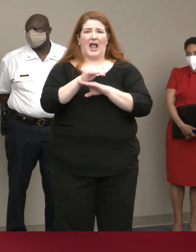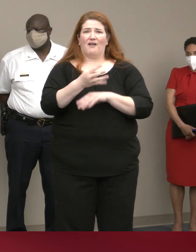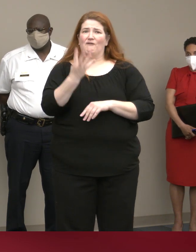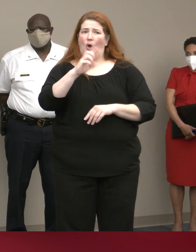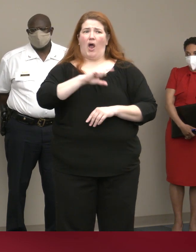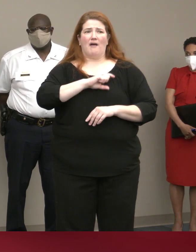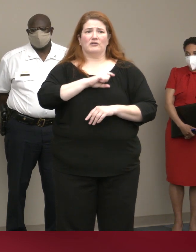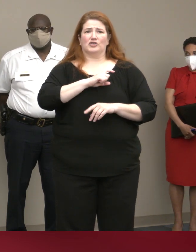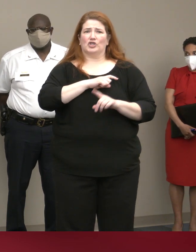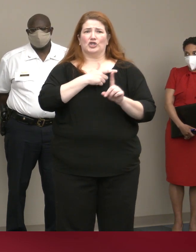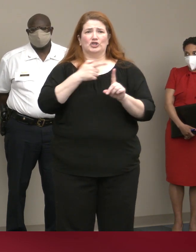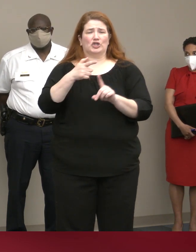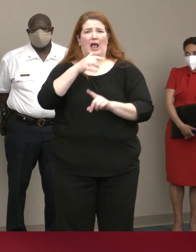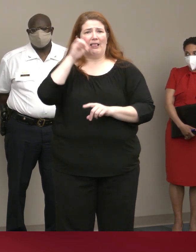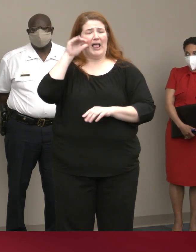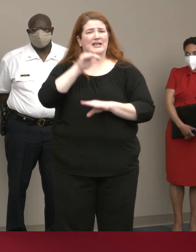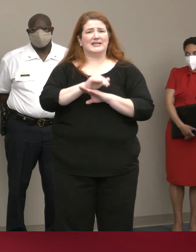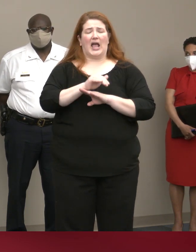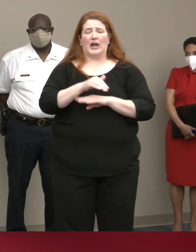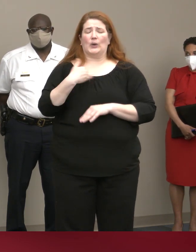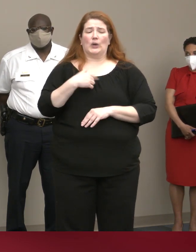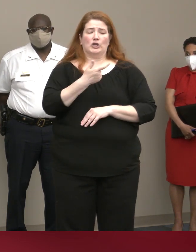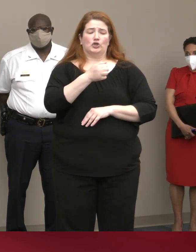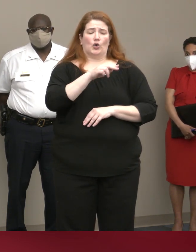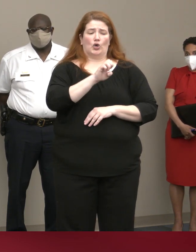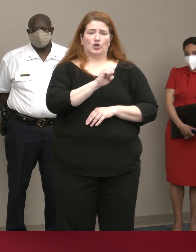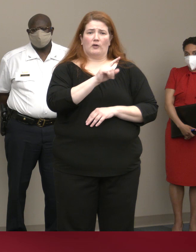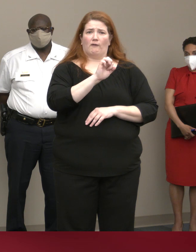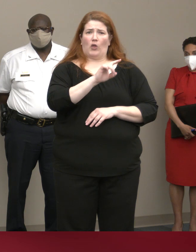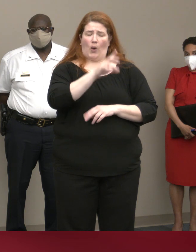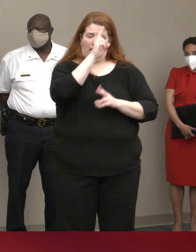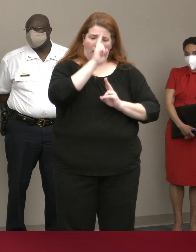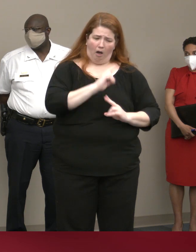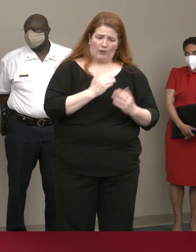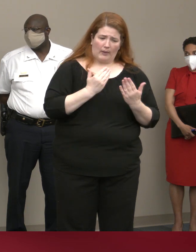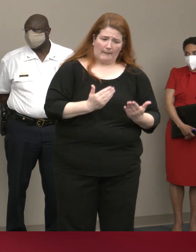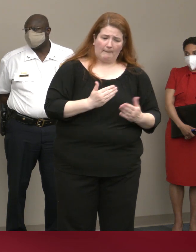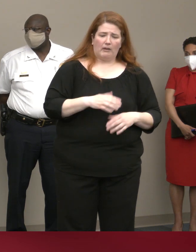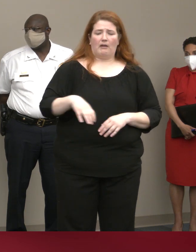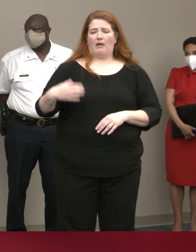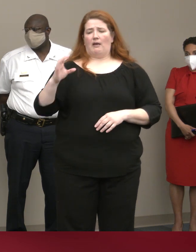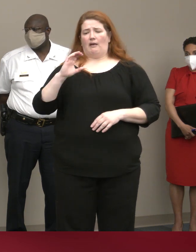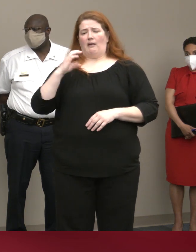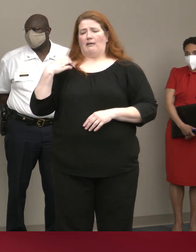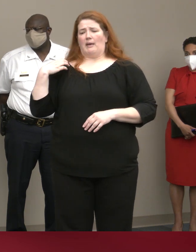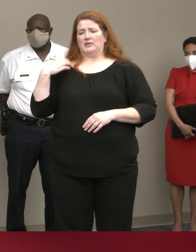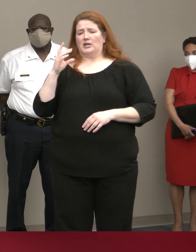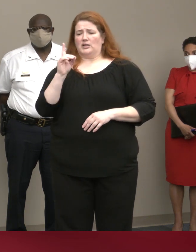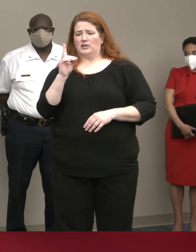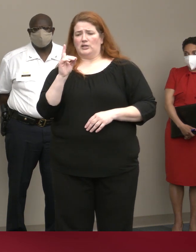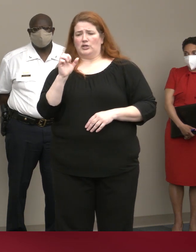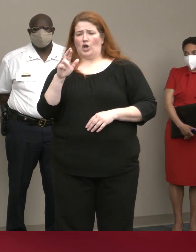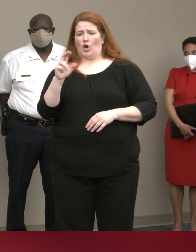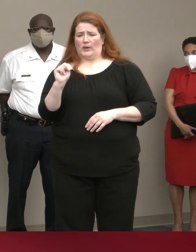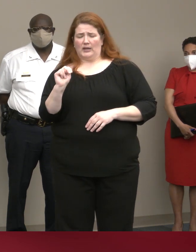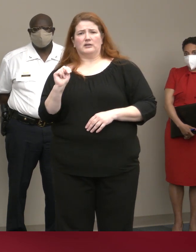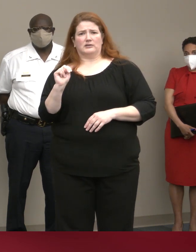officers shot last night. We honor George Floyd. We honor Captain Darian, who was killed last